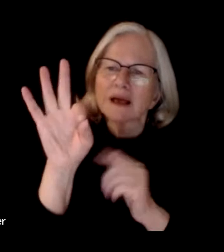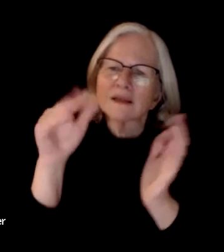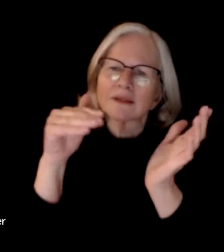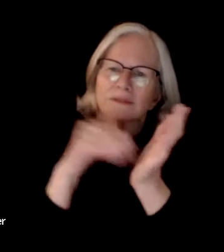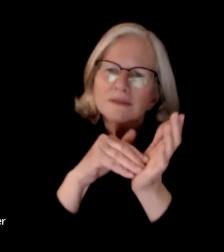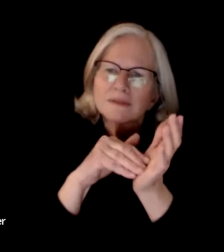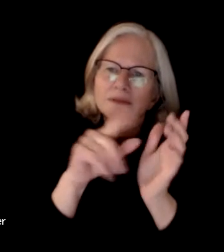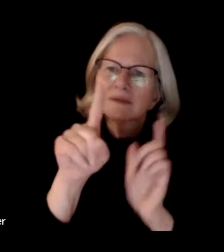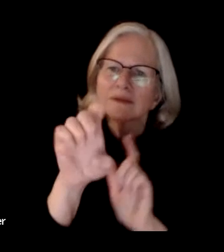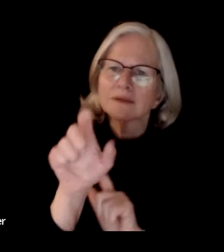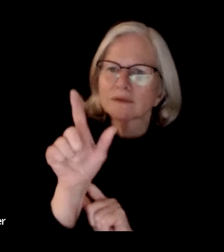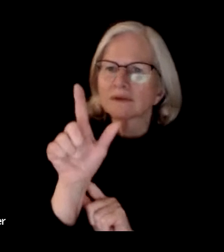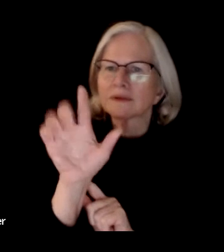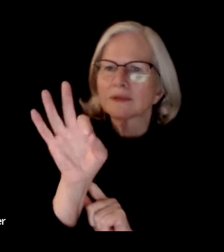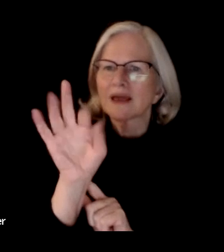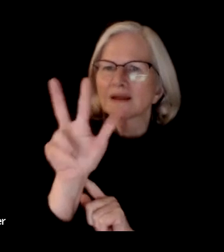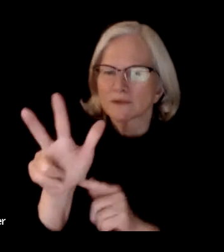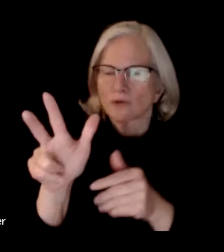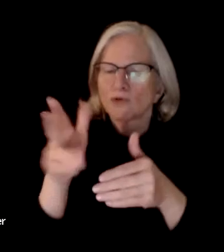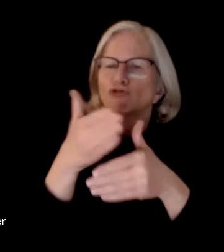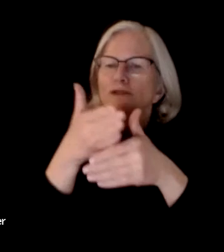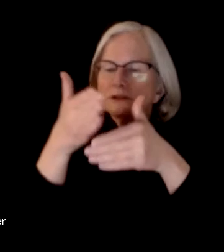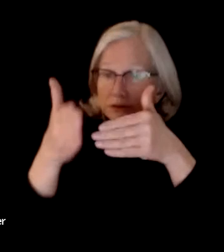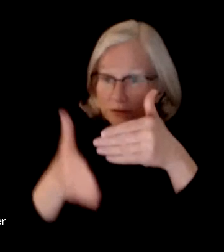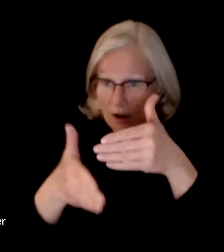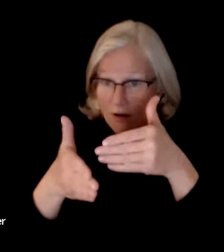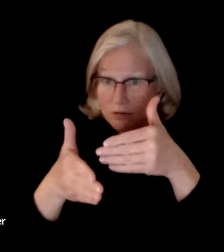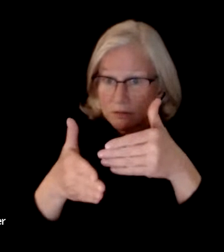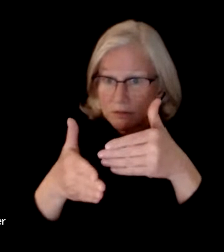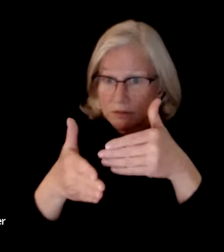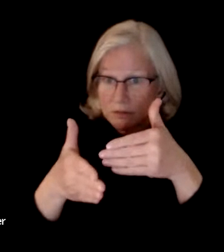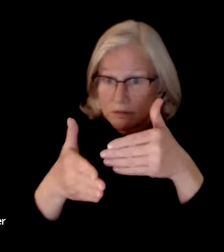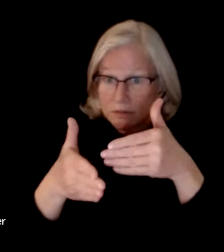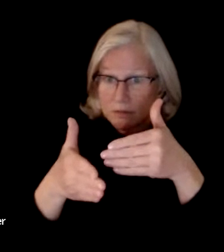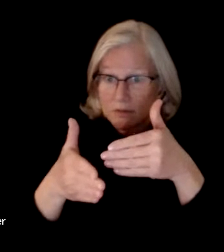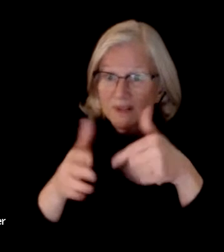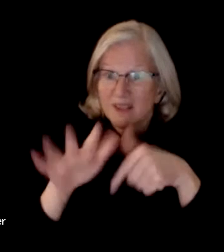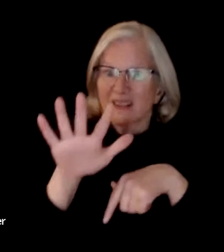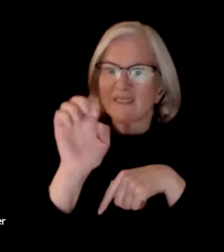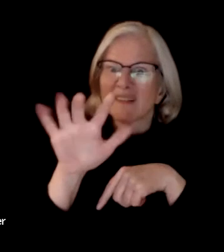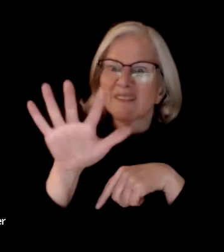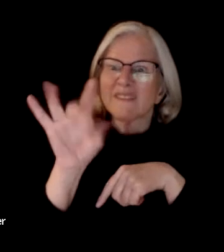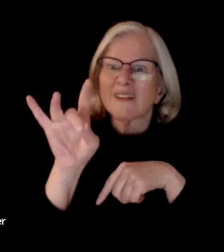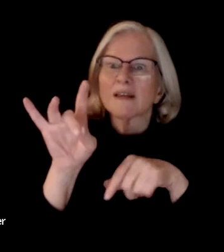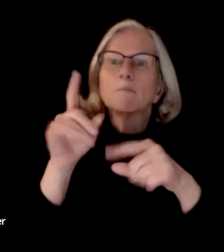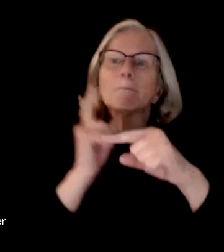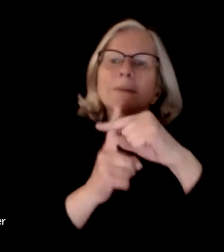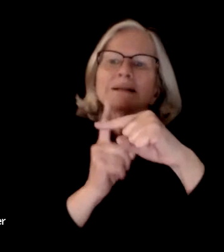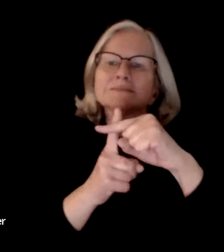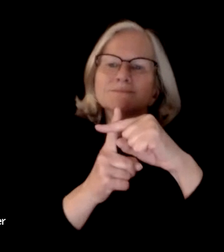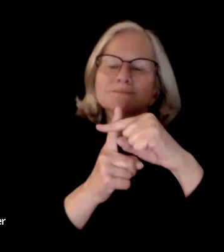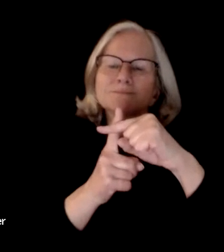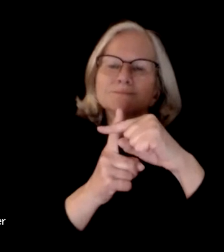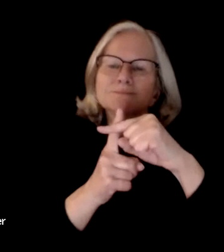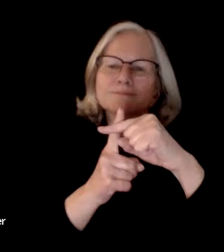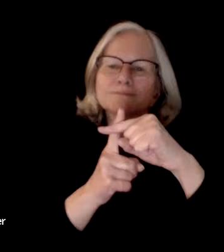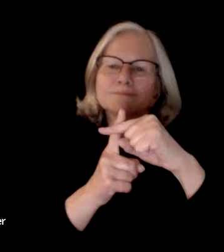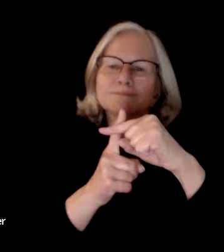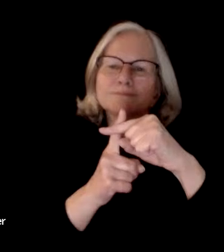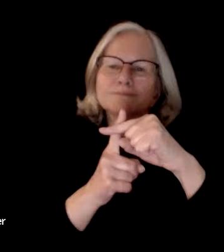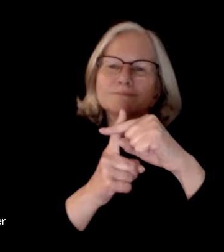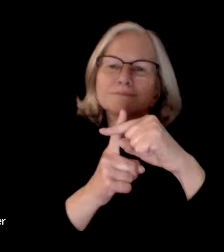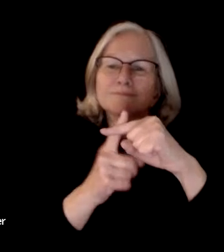9,193 results with 558 positives. Now, I want to acknowledge that the